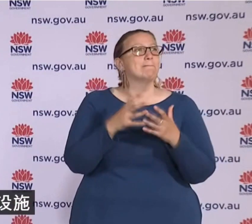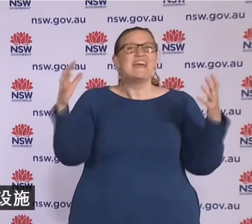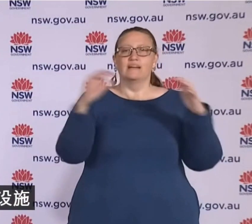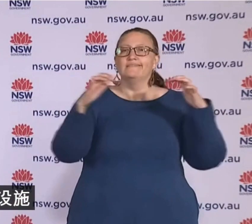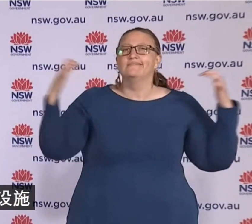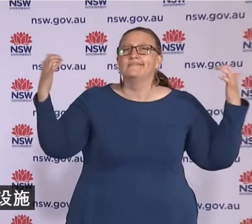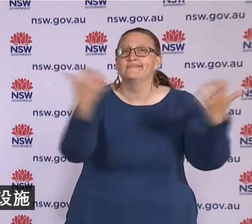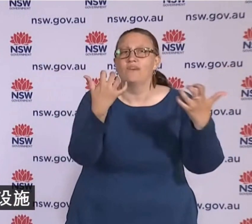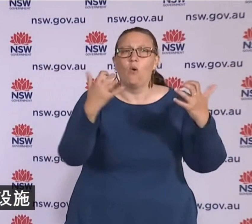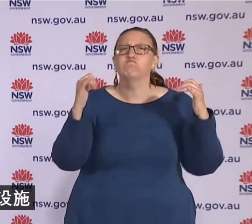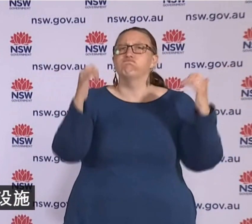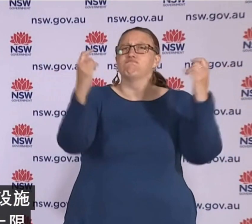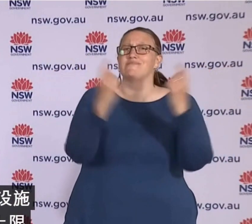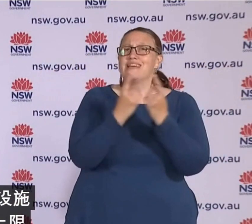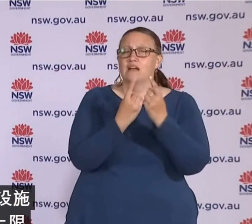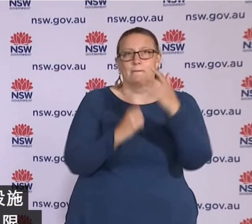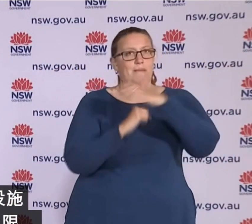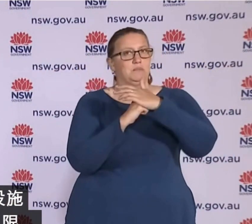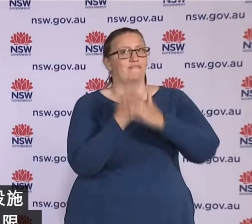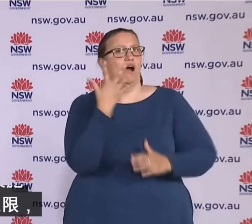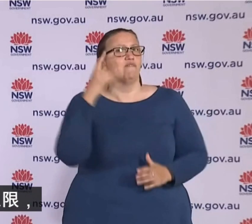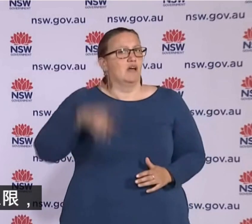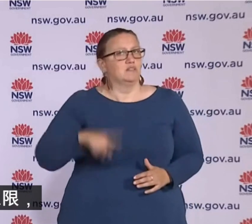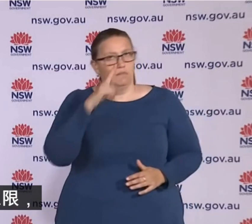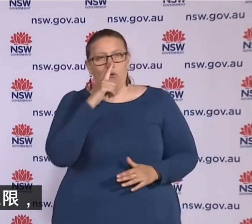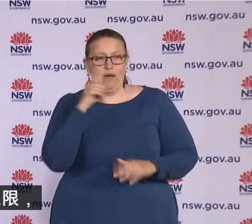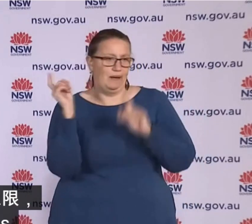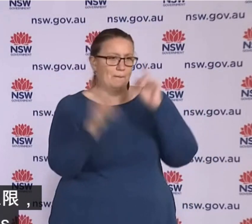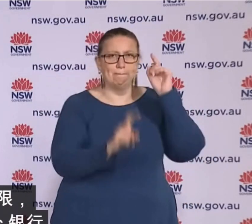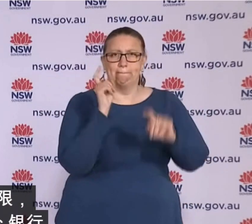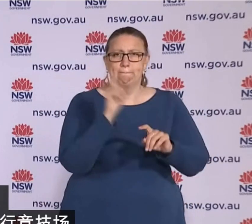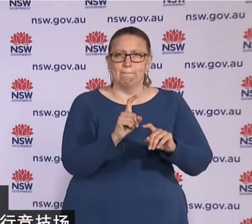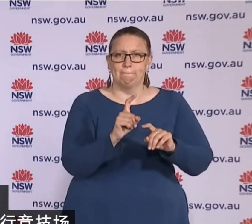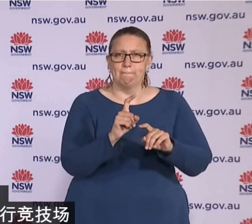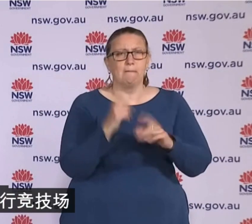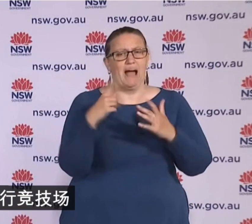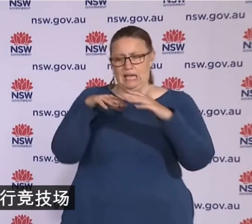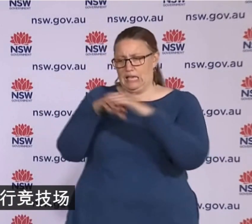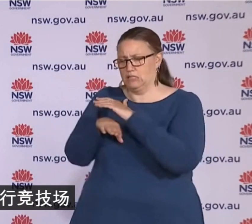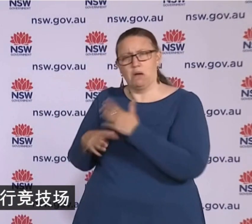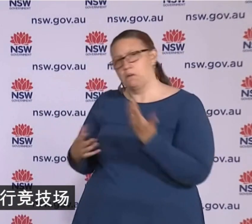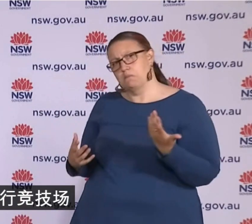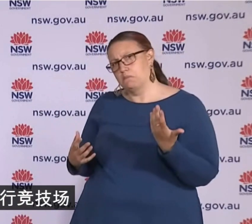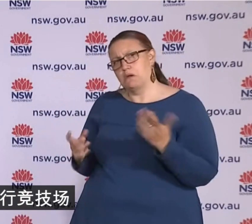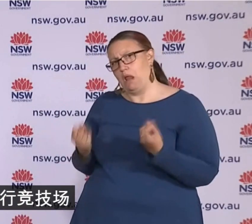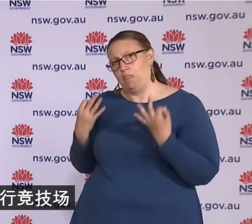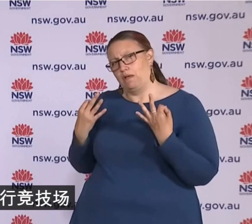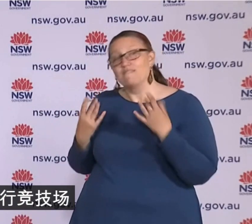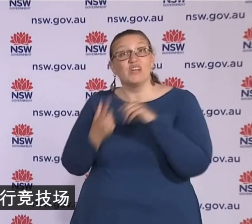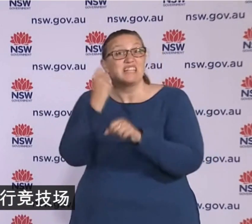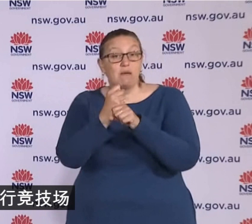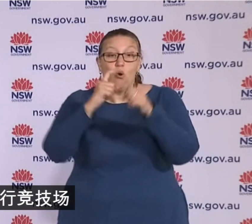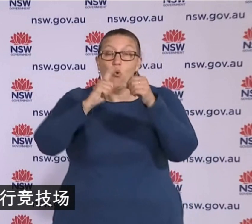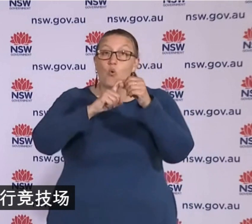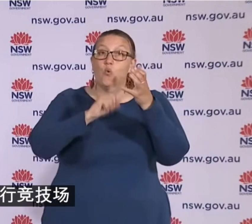that are outdoors. There's no cap on indoor facilities. That means Kudos Bank Arena could have